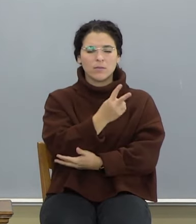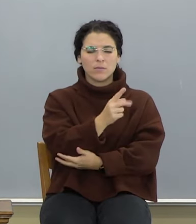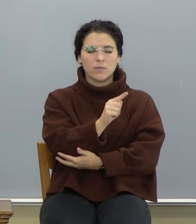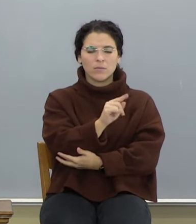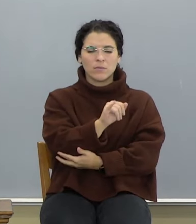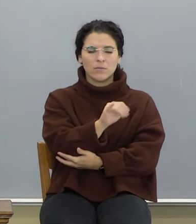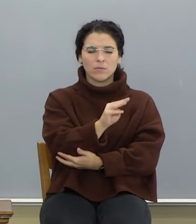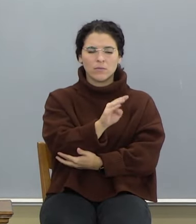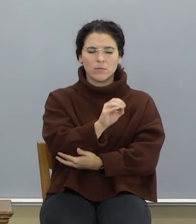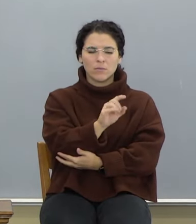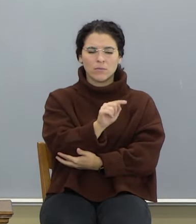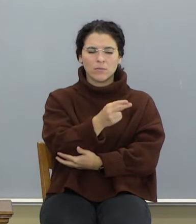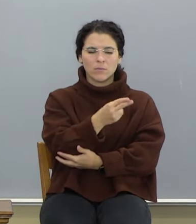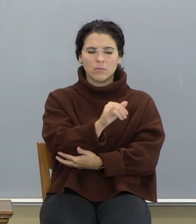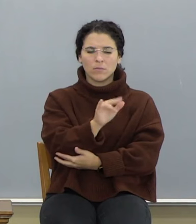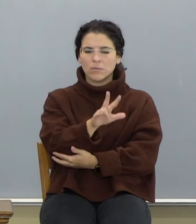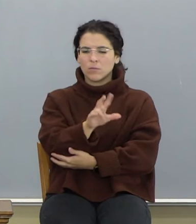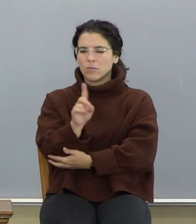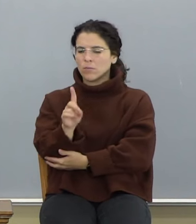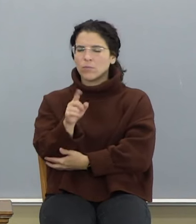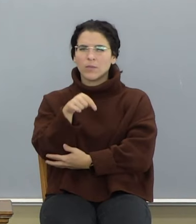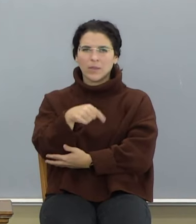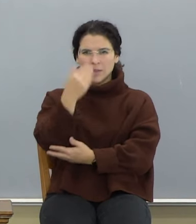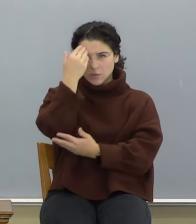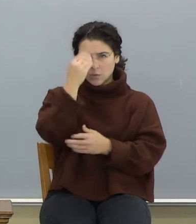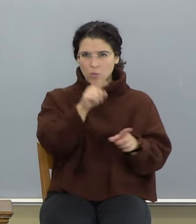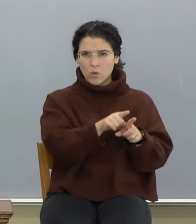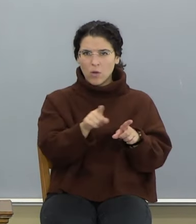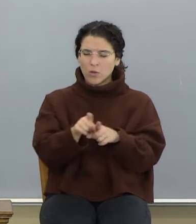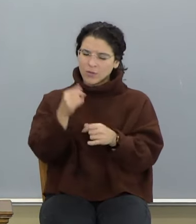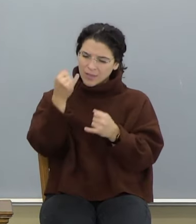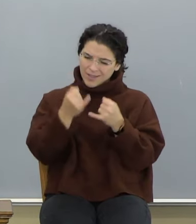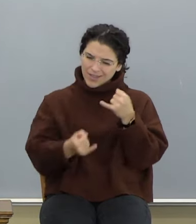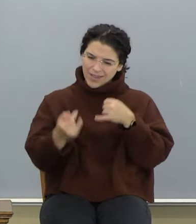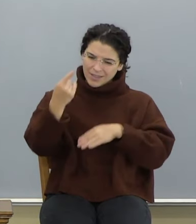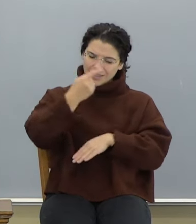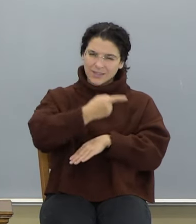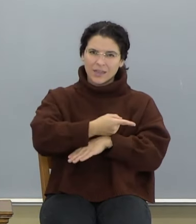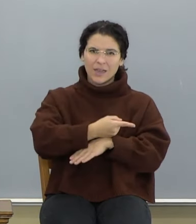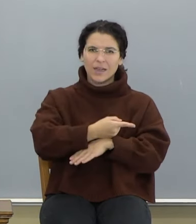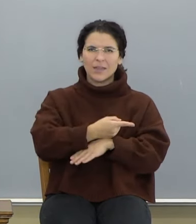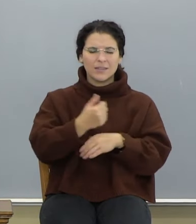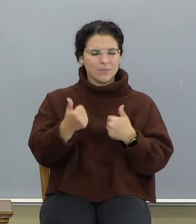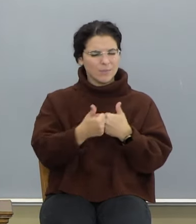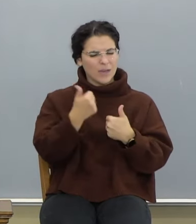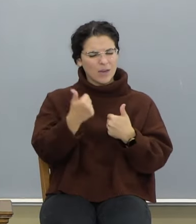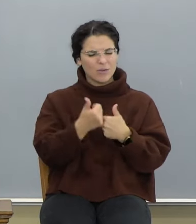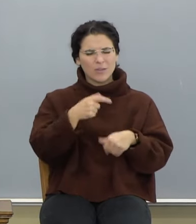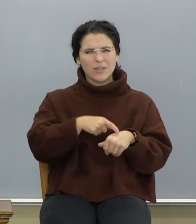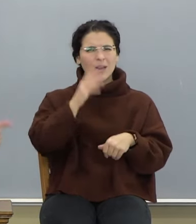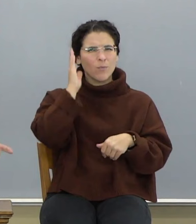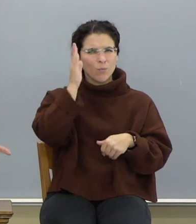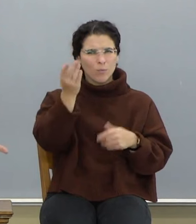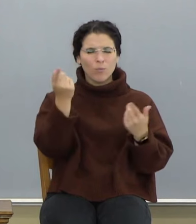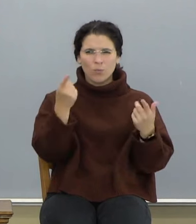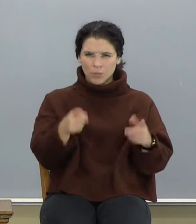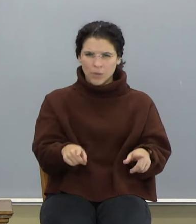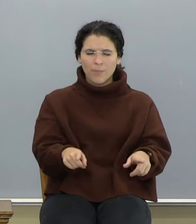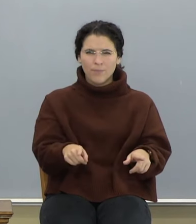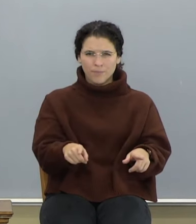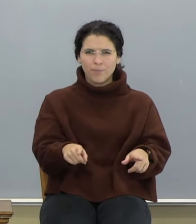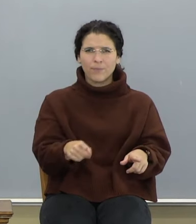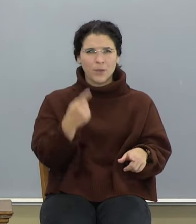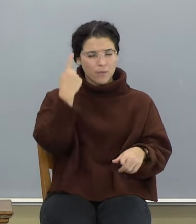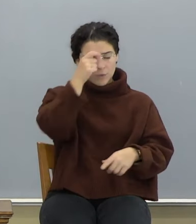chapter 3, verse 1. This know also, that in the last days perilous times shall come. For